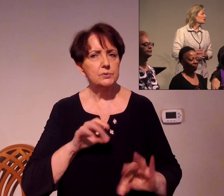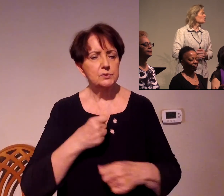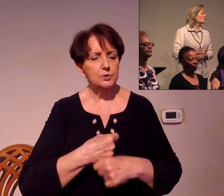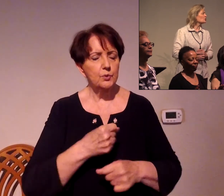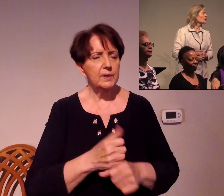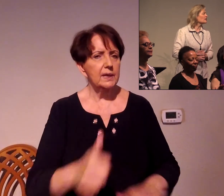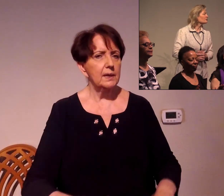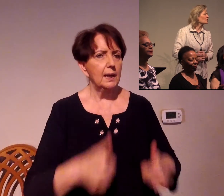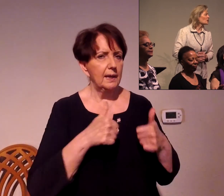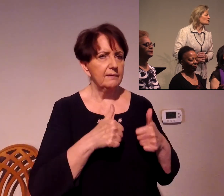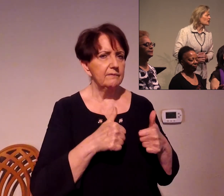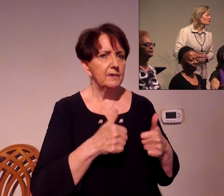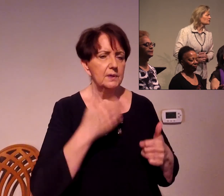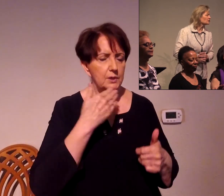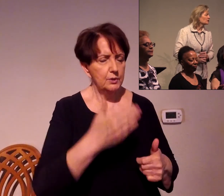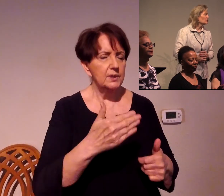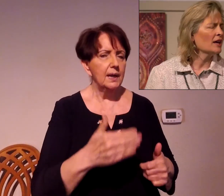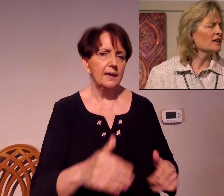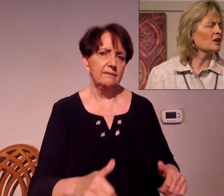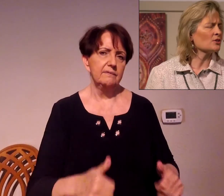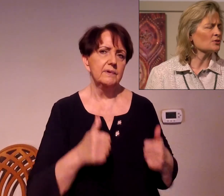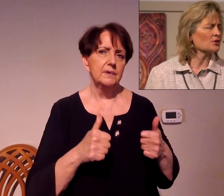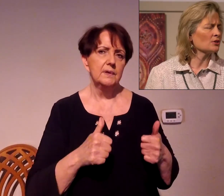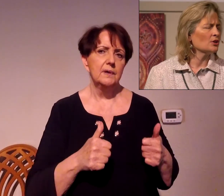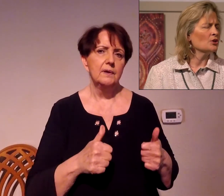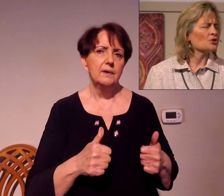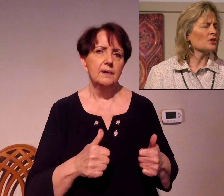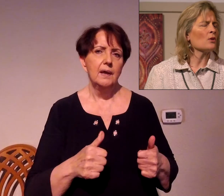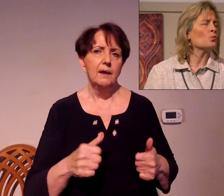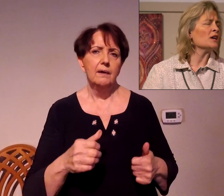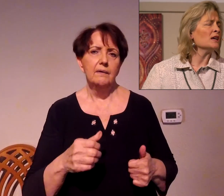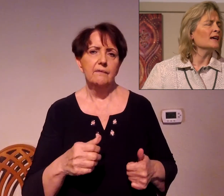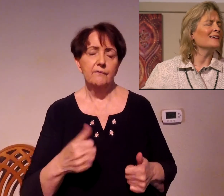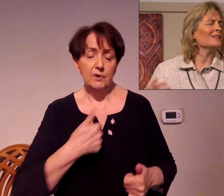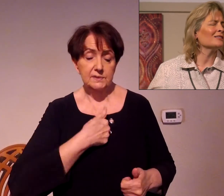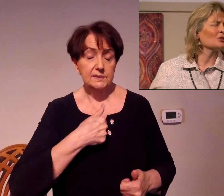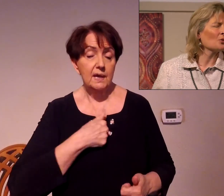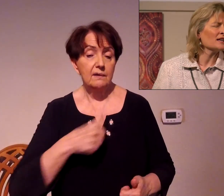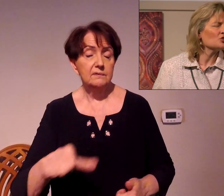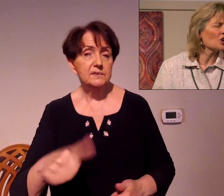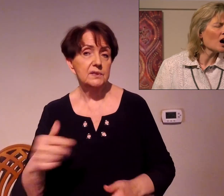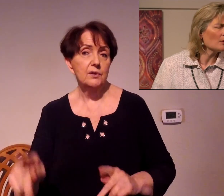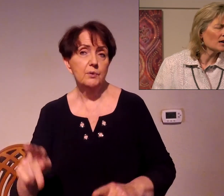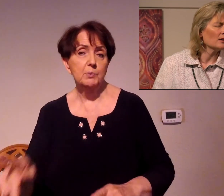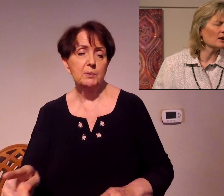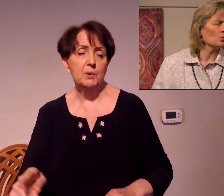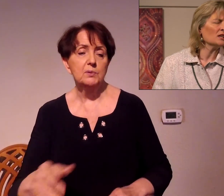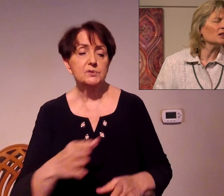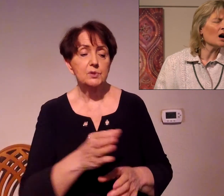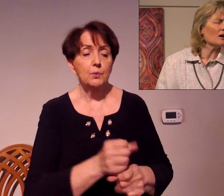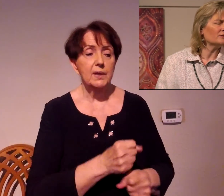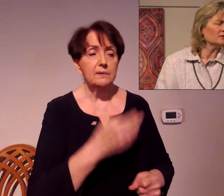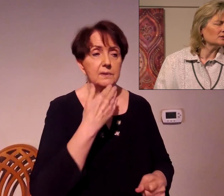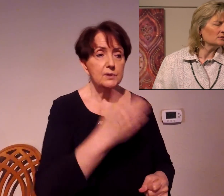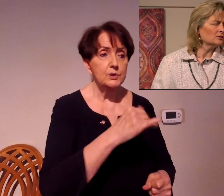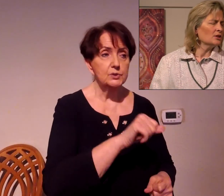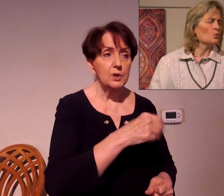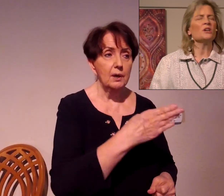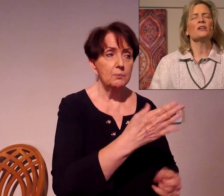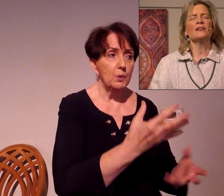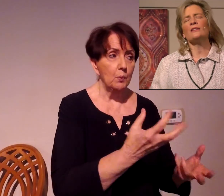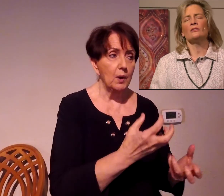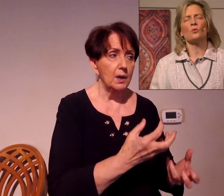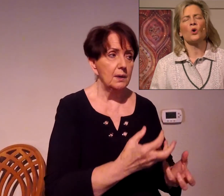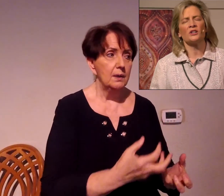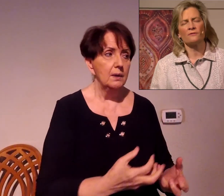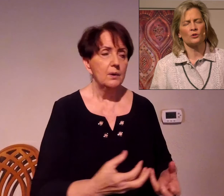life, this good life for ourselves and others, so that we get the great job that we love.